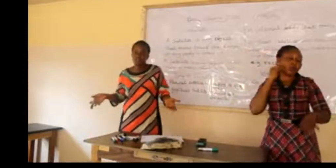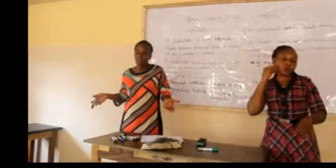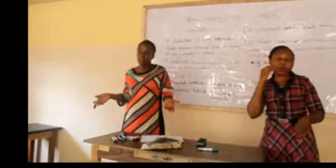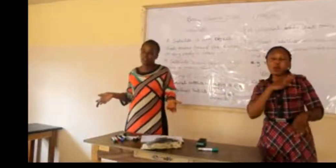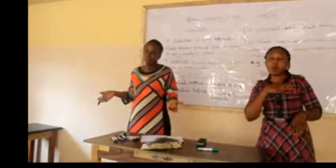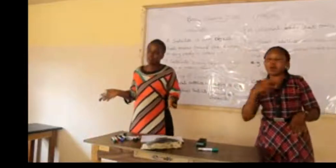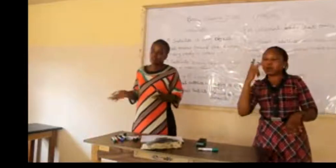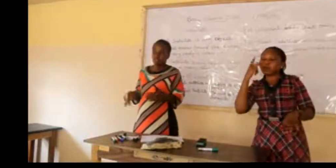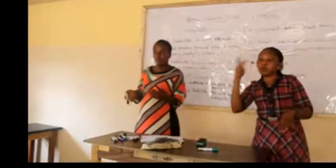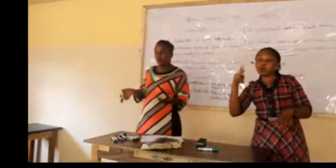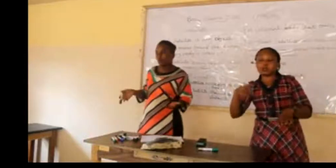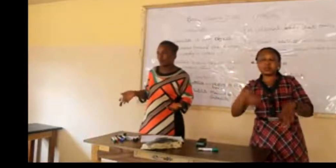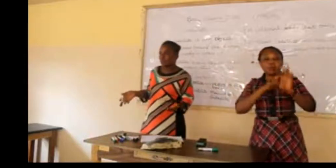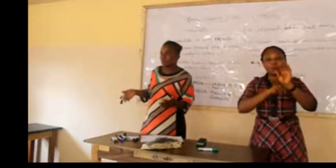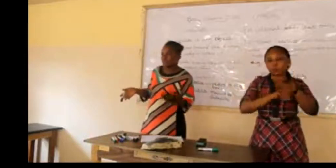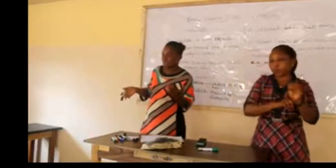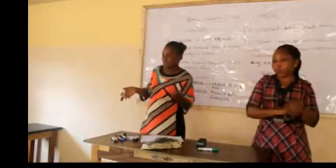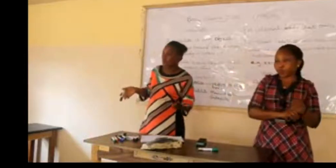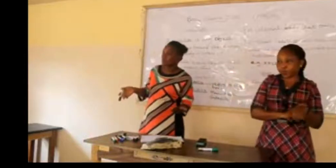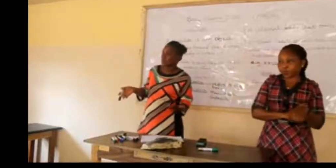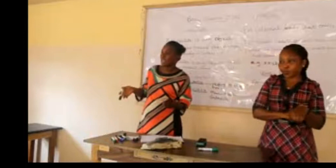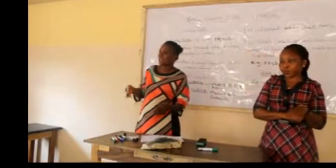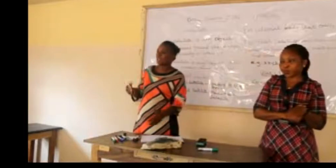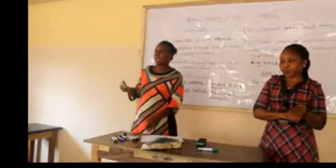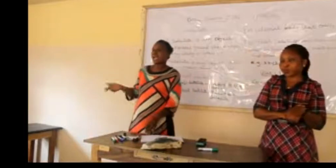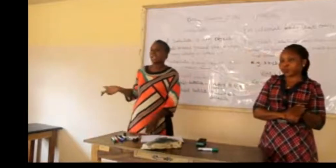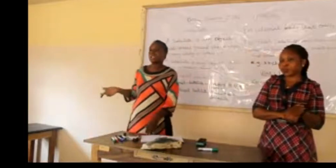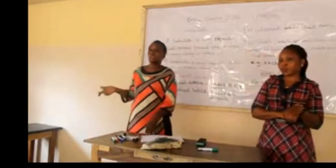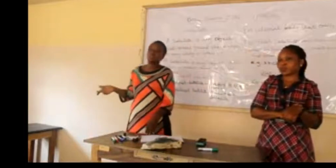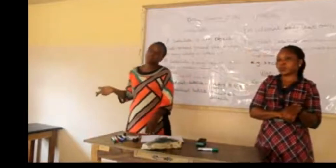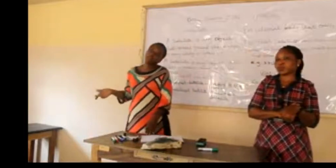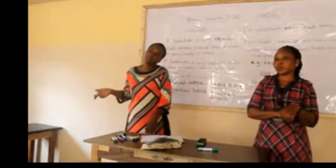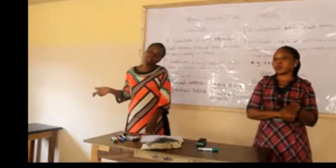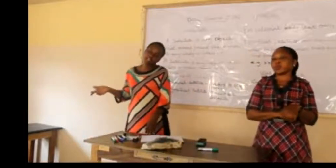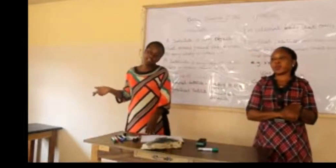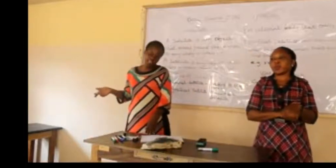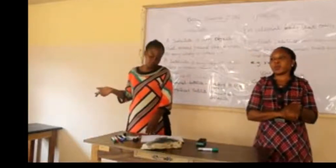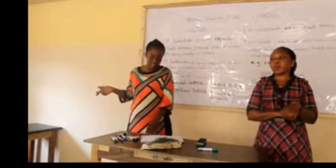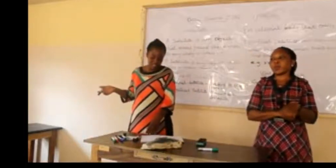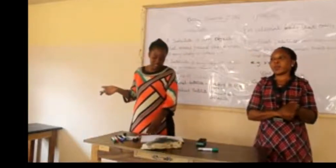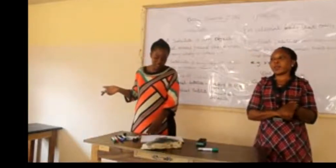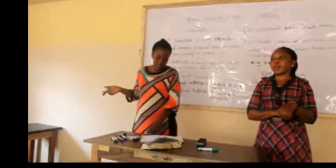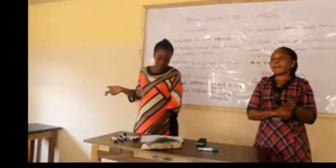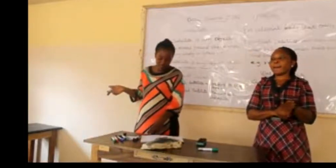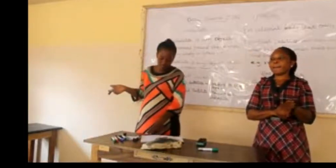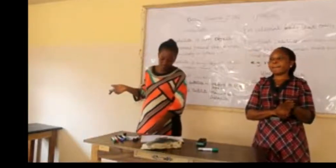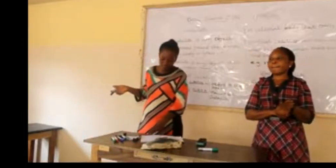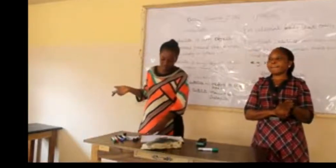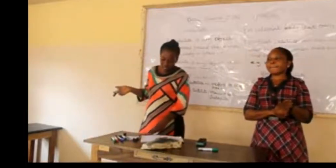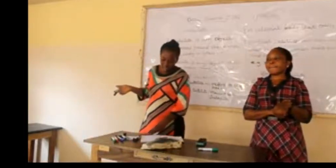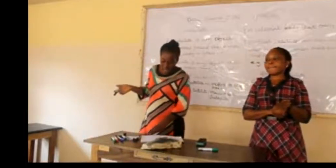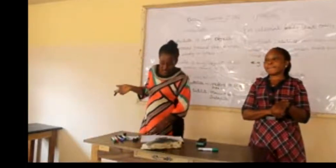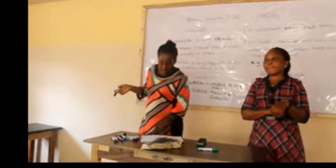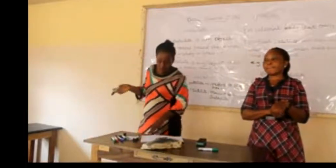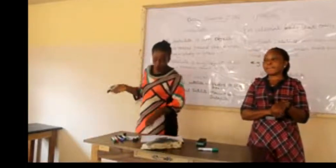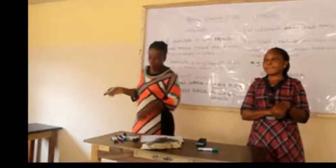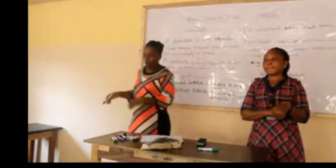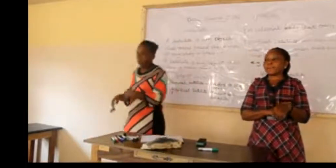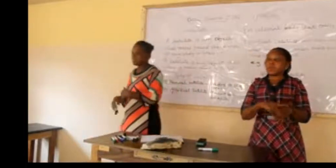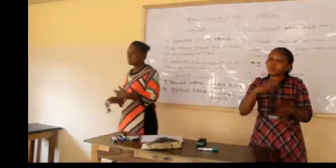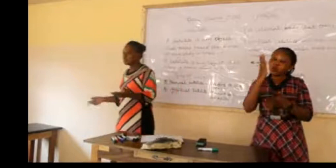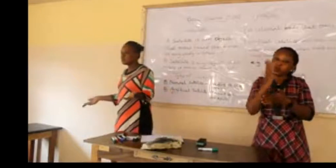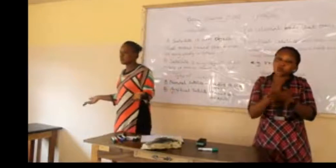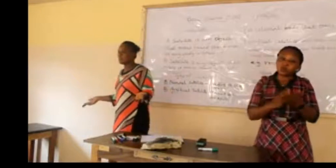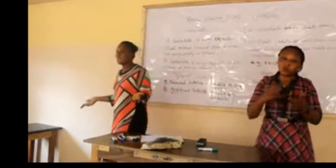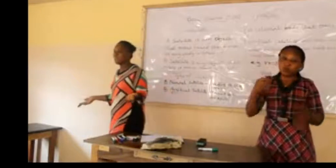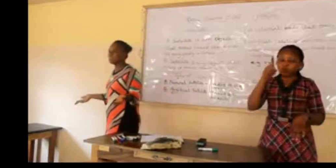But some of you watch cables as I said in the beginning, and some of you